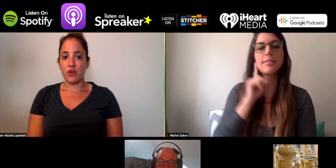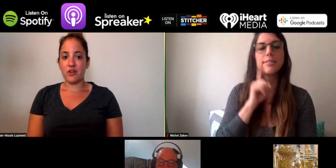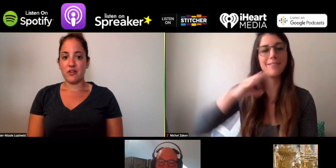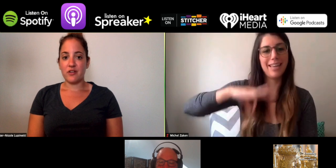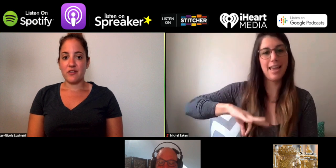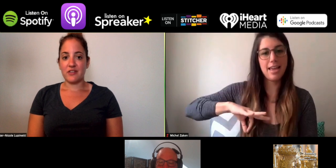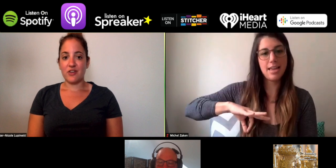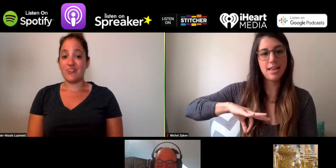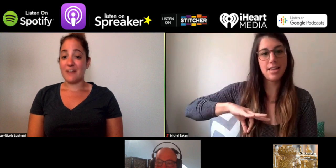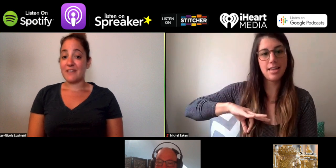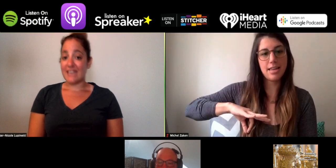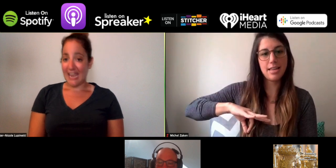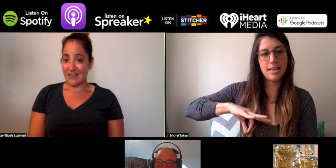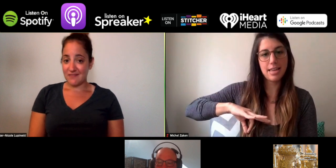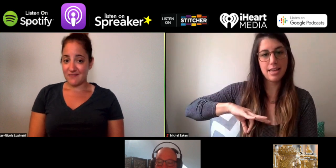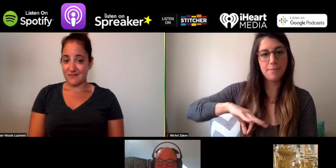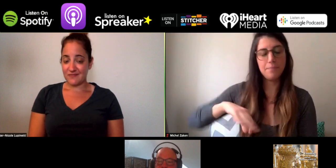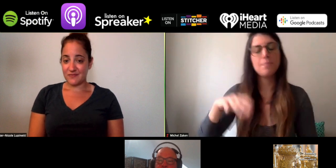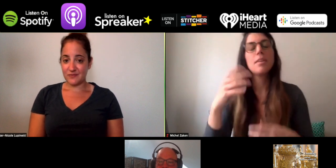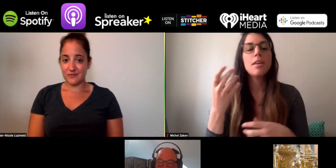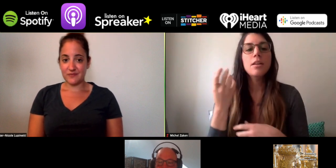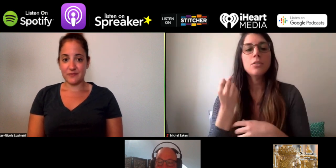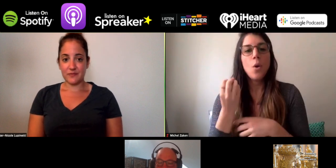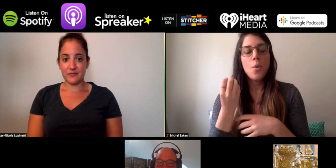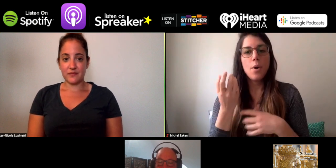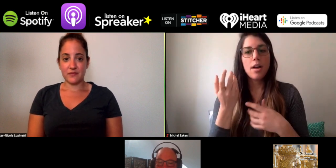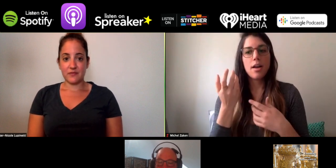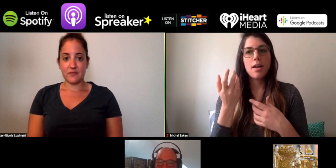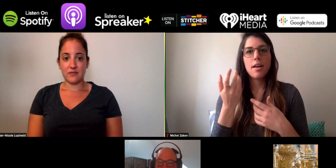the word that's called deaf gain.